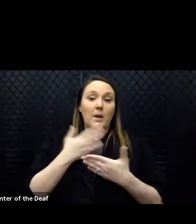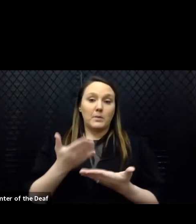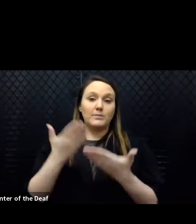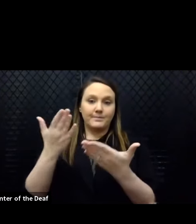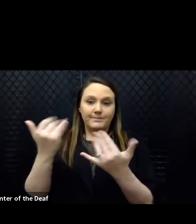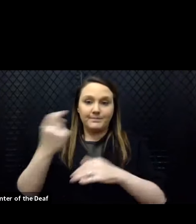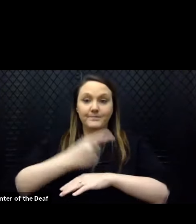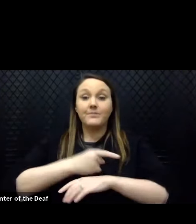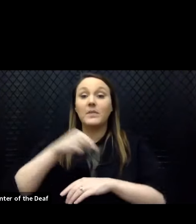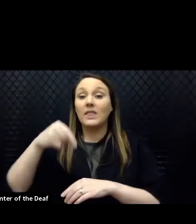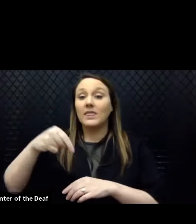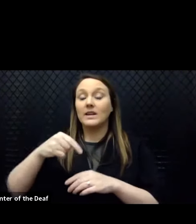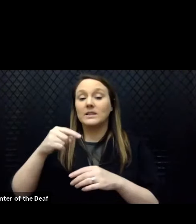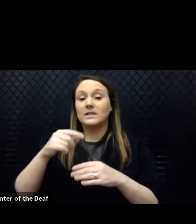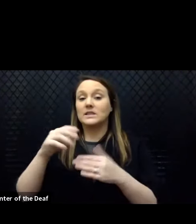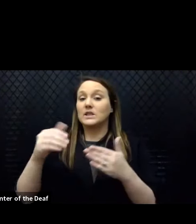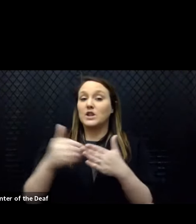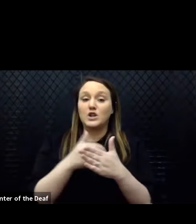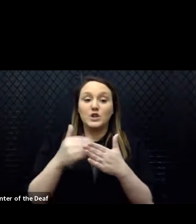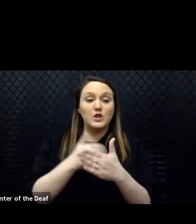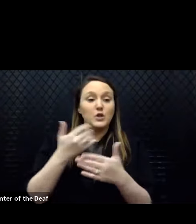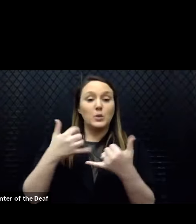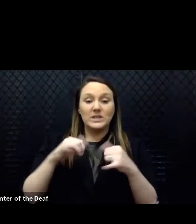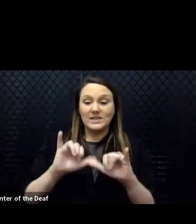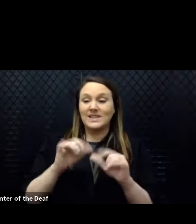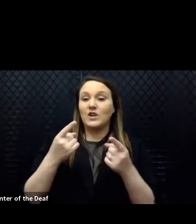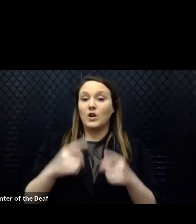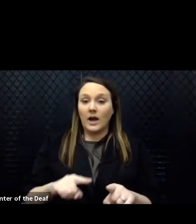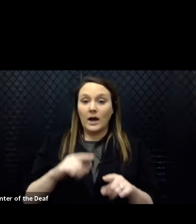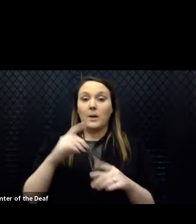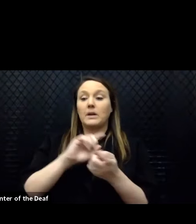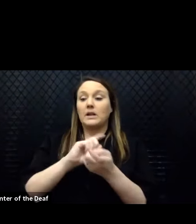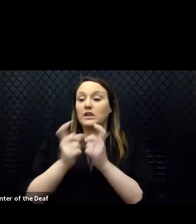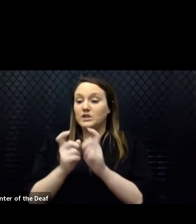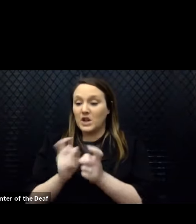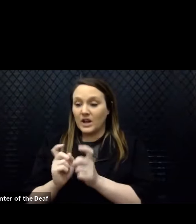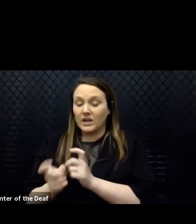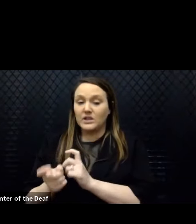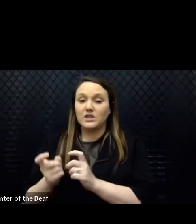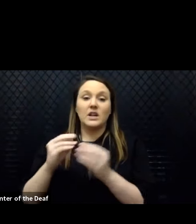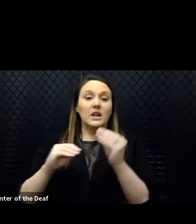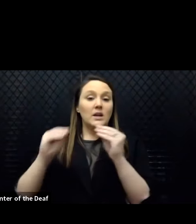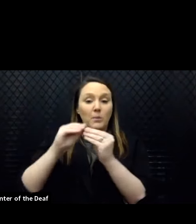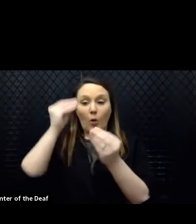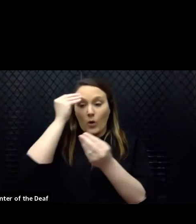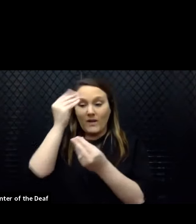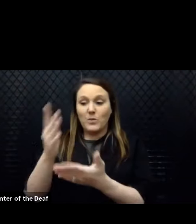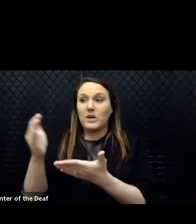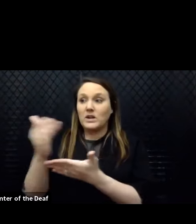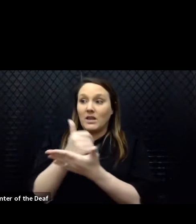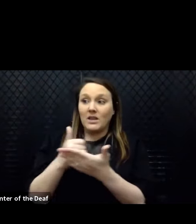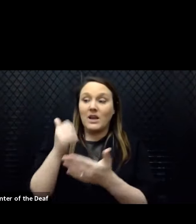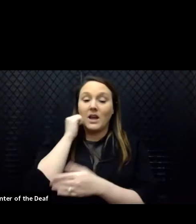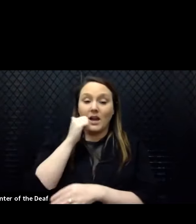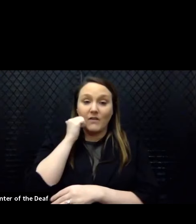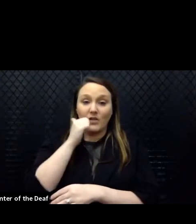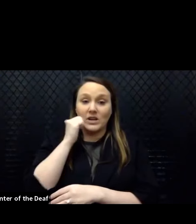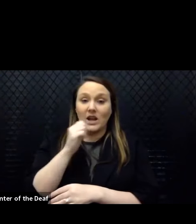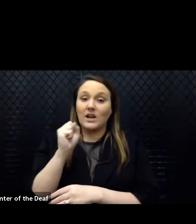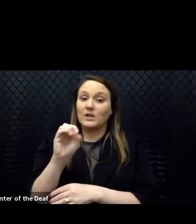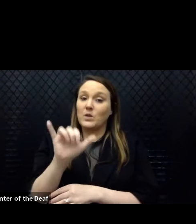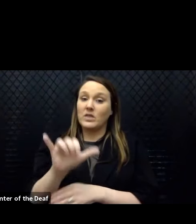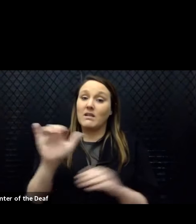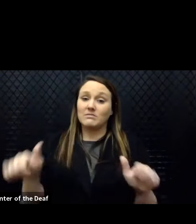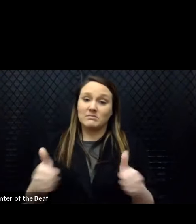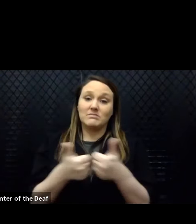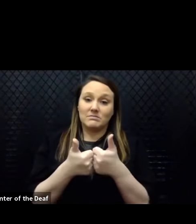This is an emerging event and things are changing and more information is being gathered every day. And there are huge challenges that come with messaging